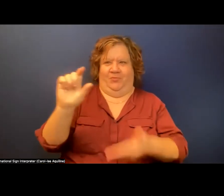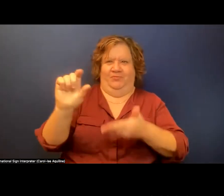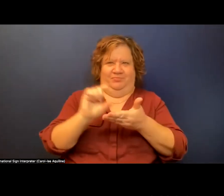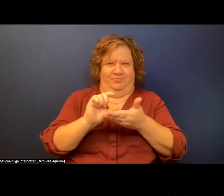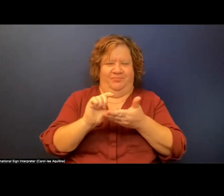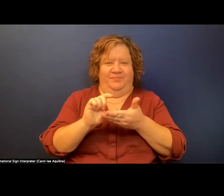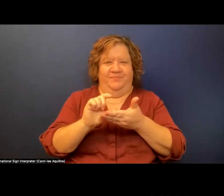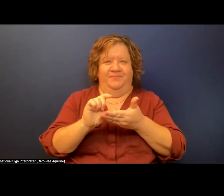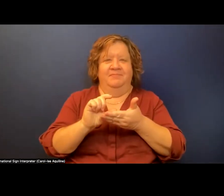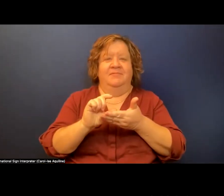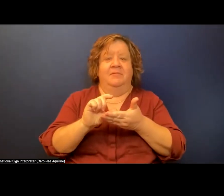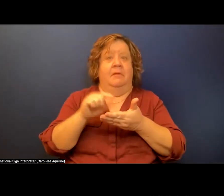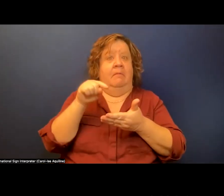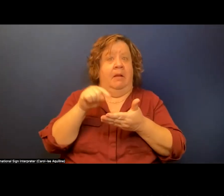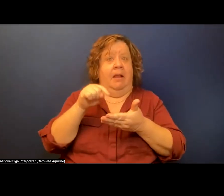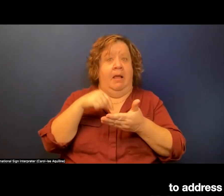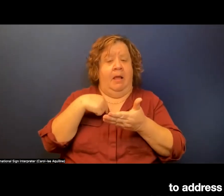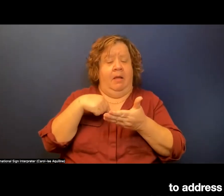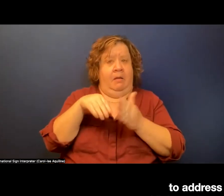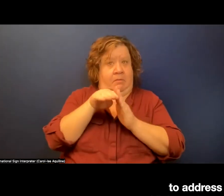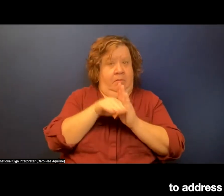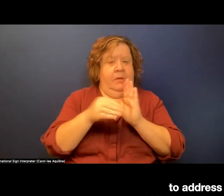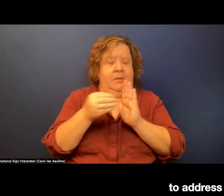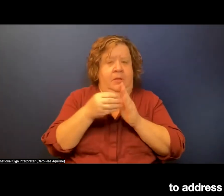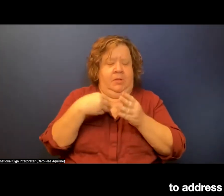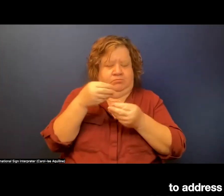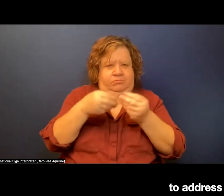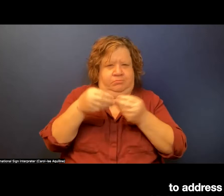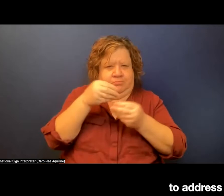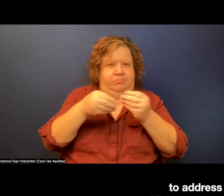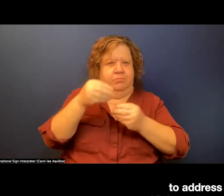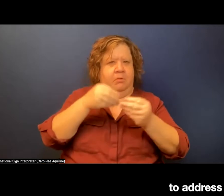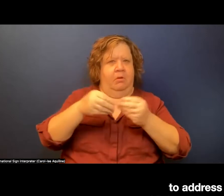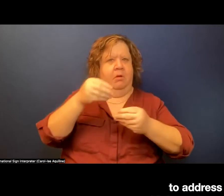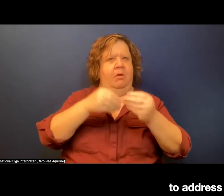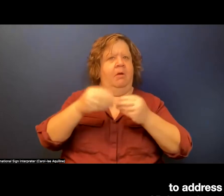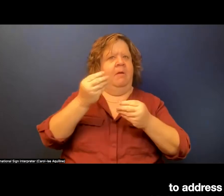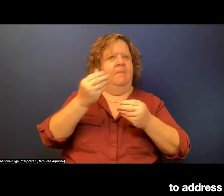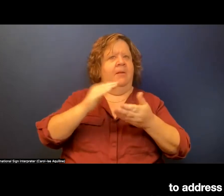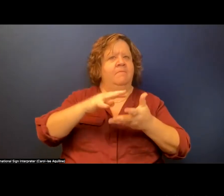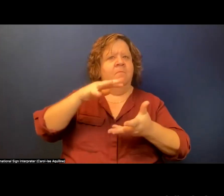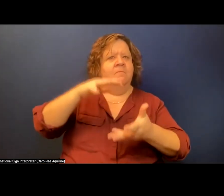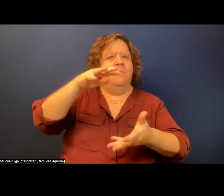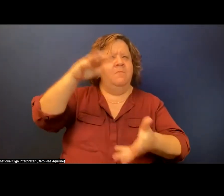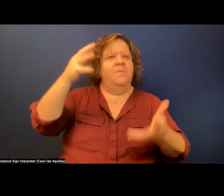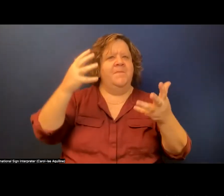tenfold. Our technical expertise to address gender-based violence has also equally grown,